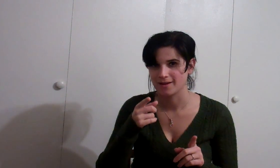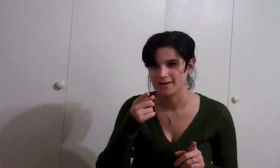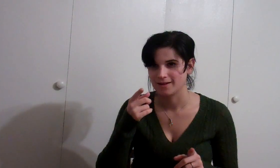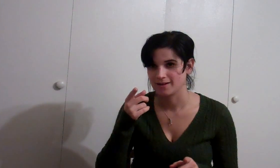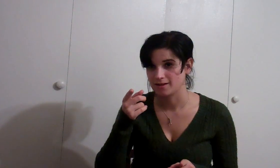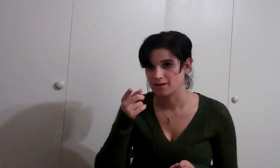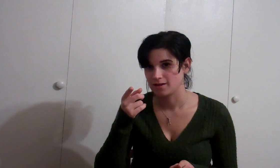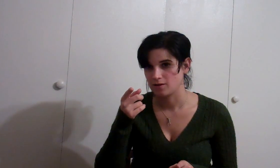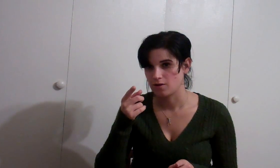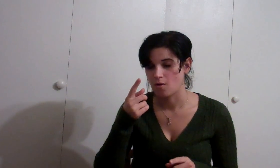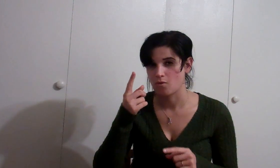approached?